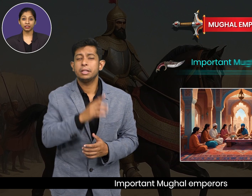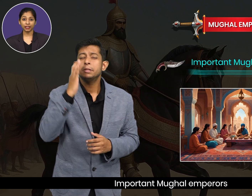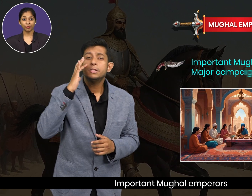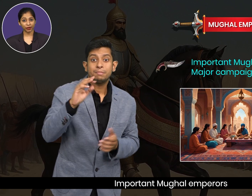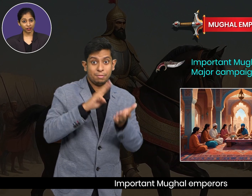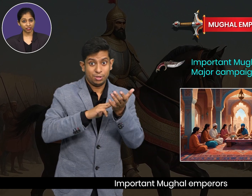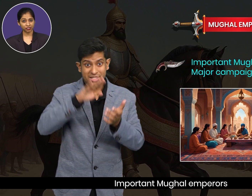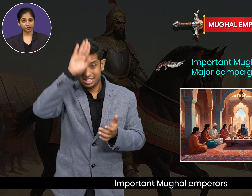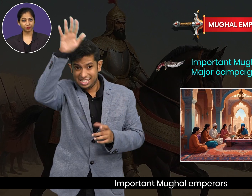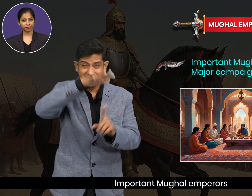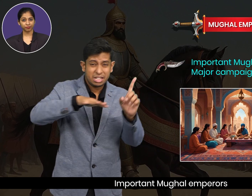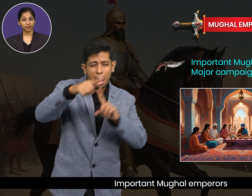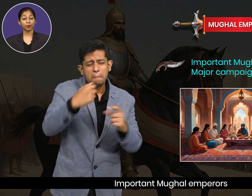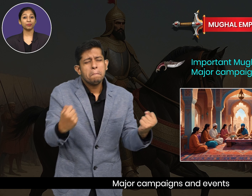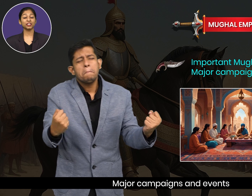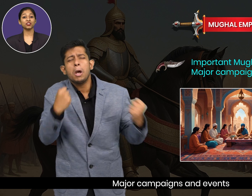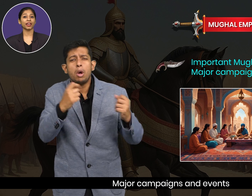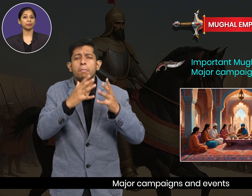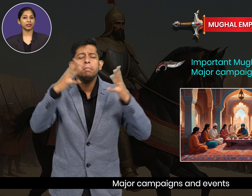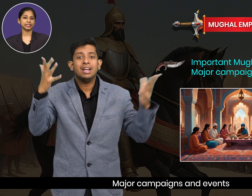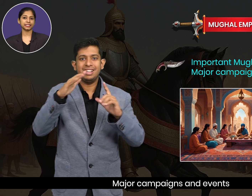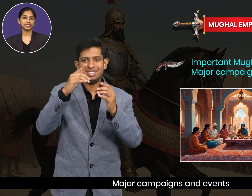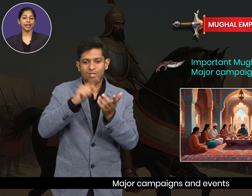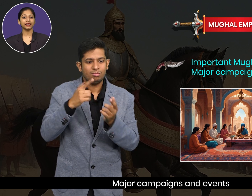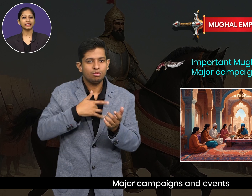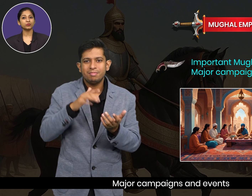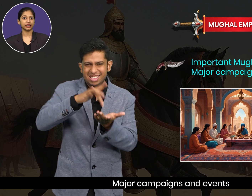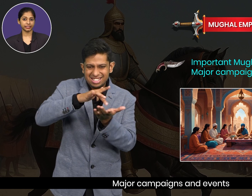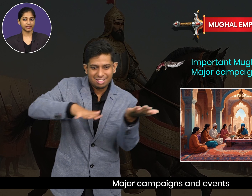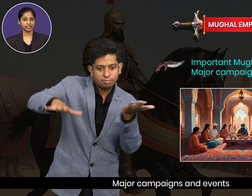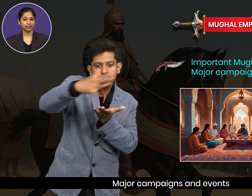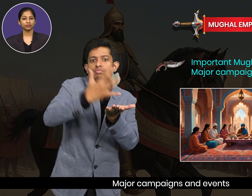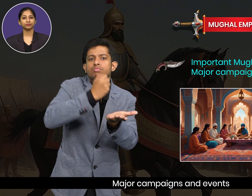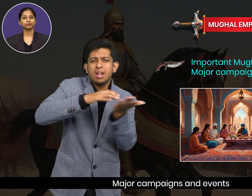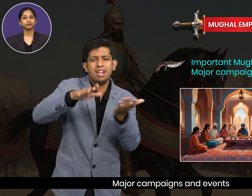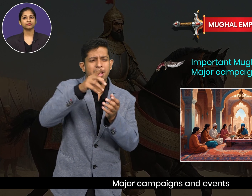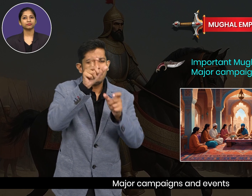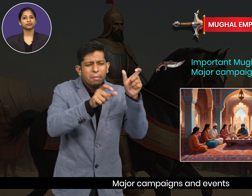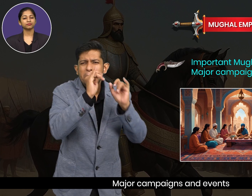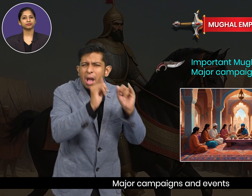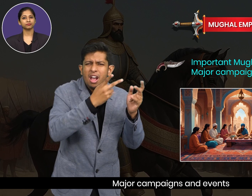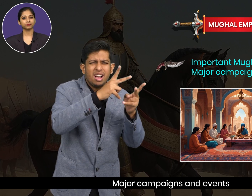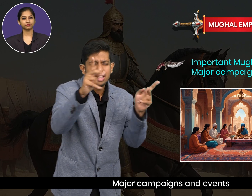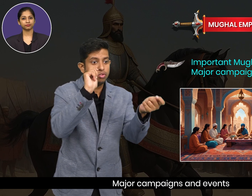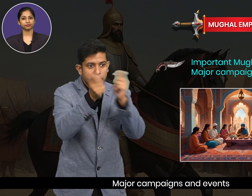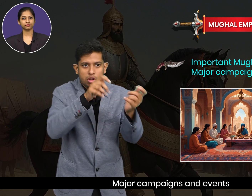Important Mughal emperors, major campaigns and events.